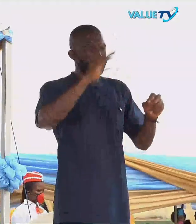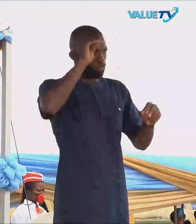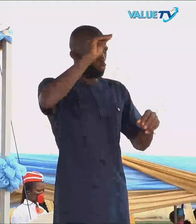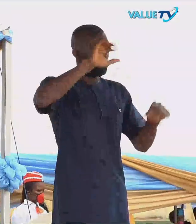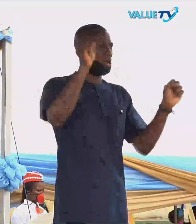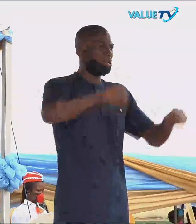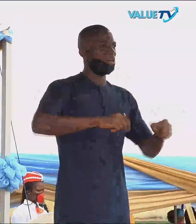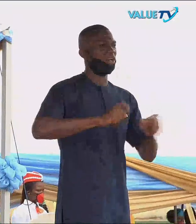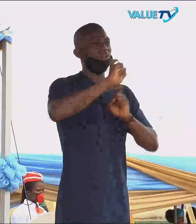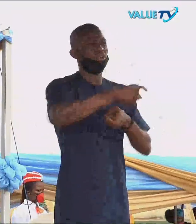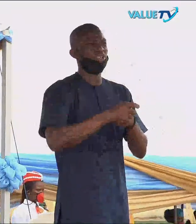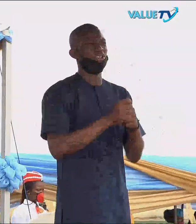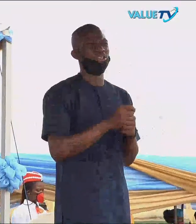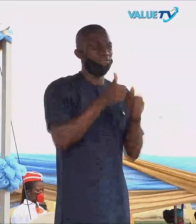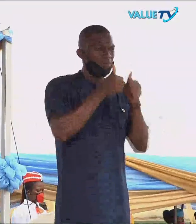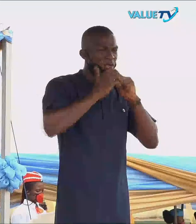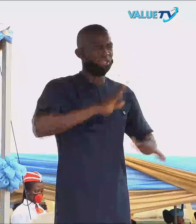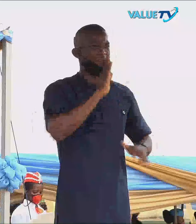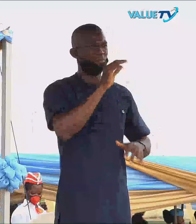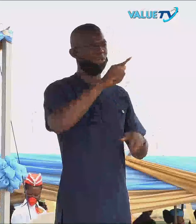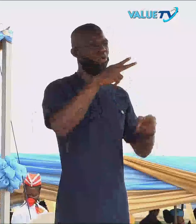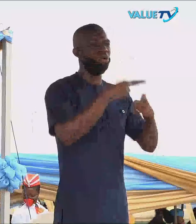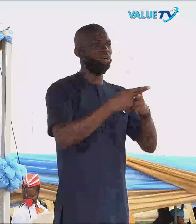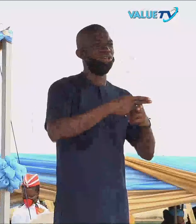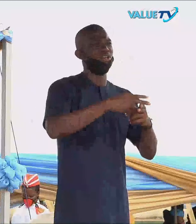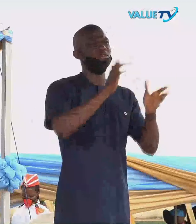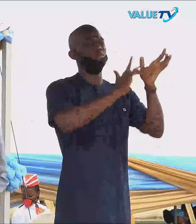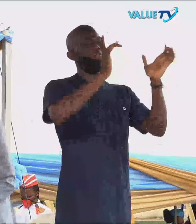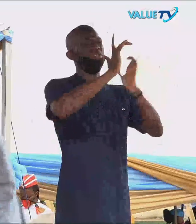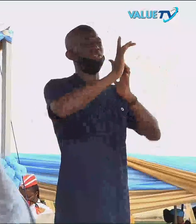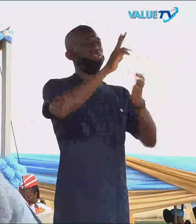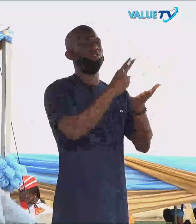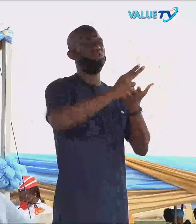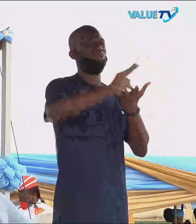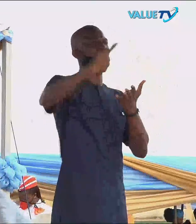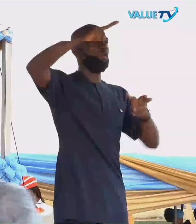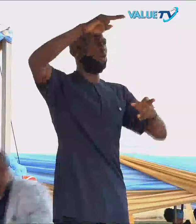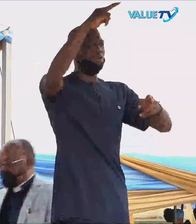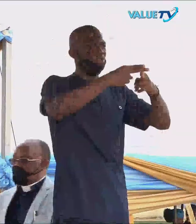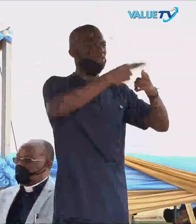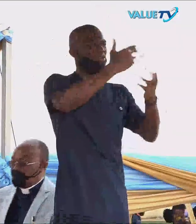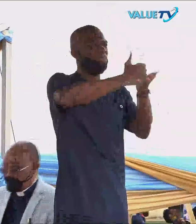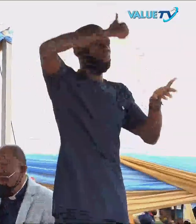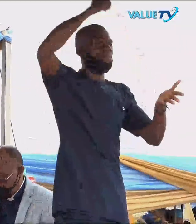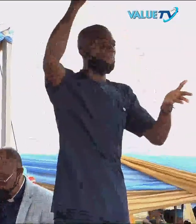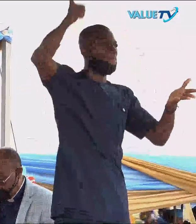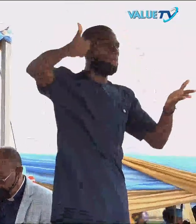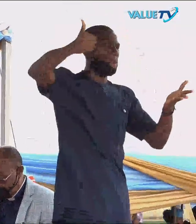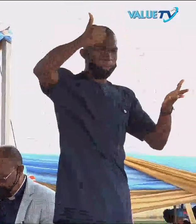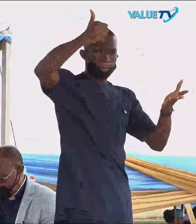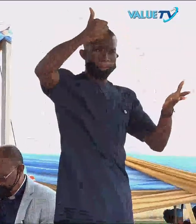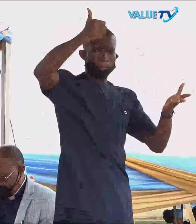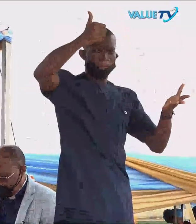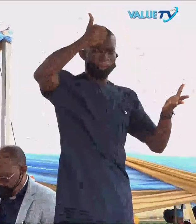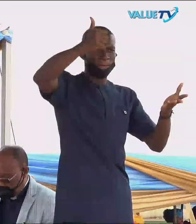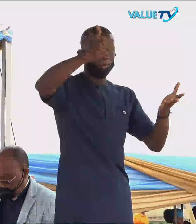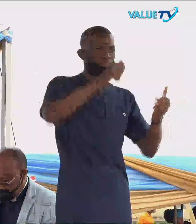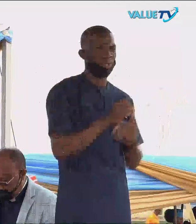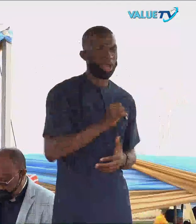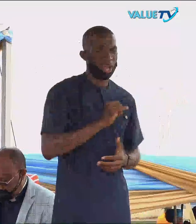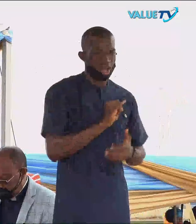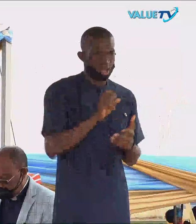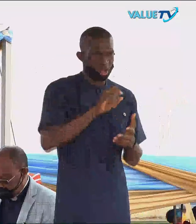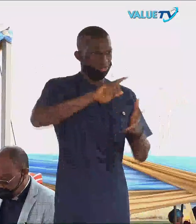holy name. For in Jesus' mighty and holy name we've prayed. And amen. I'll take a